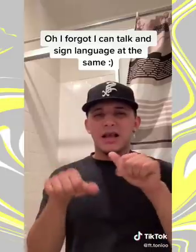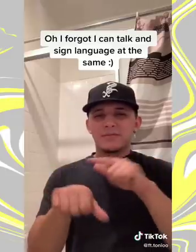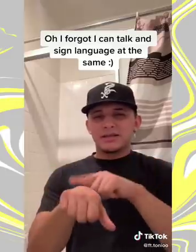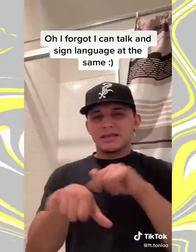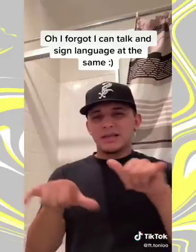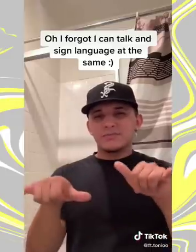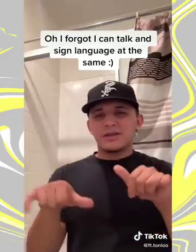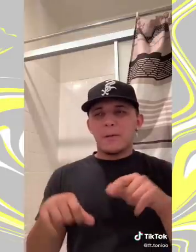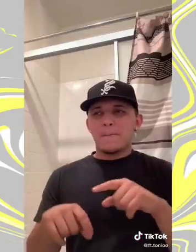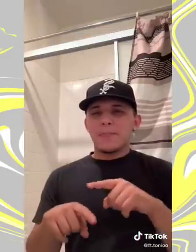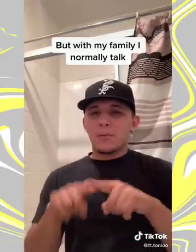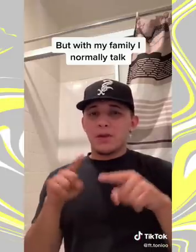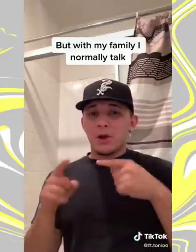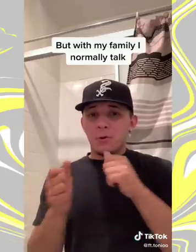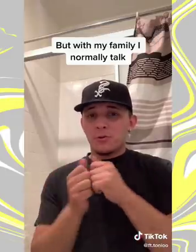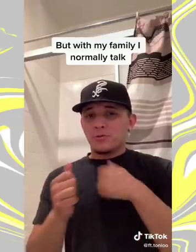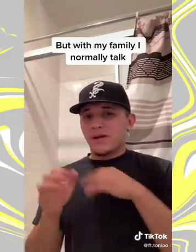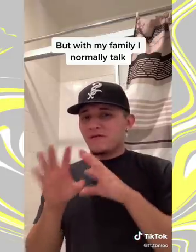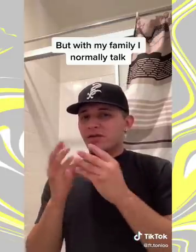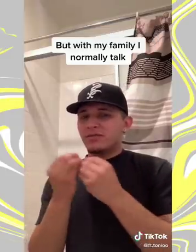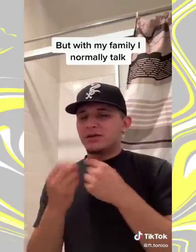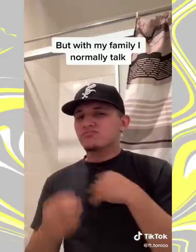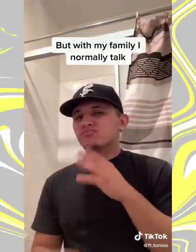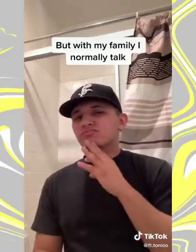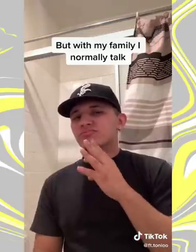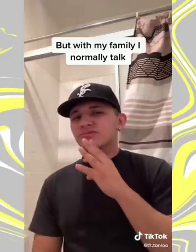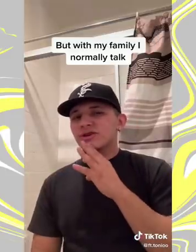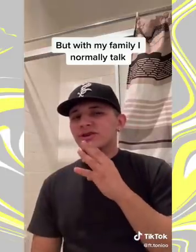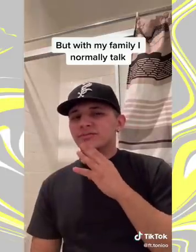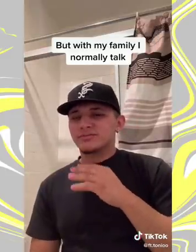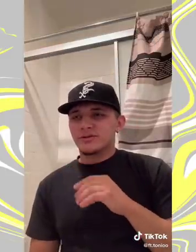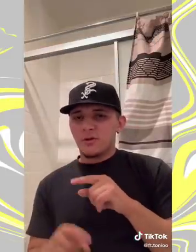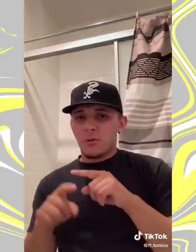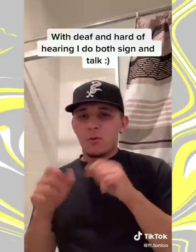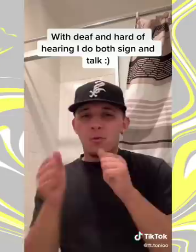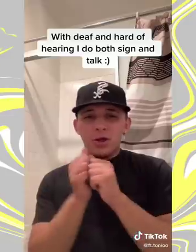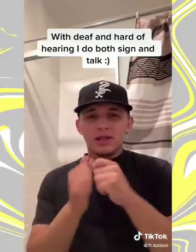You helped me fight when I was giving in.